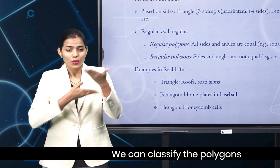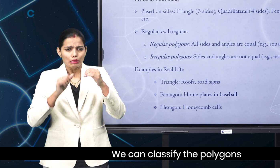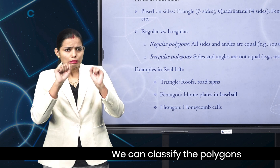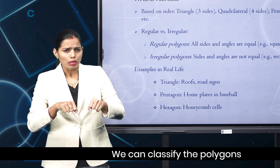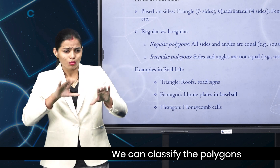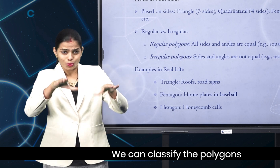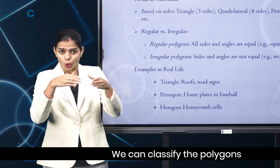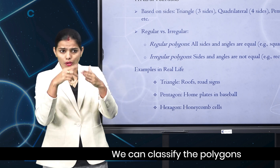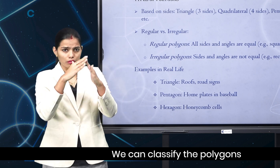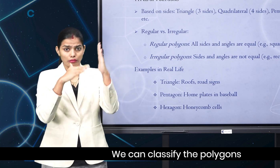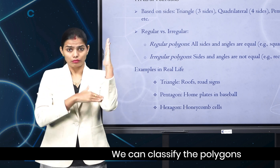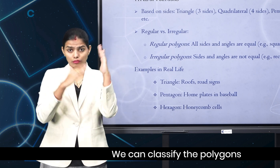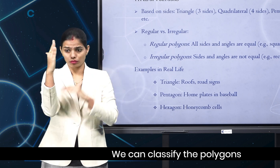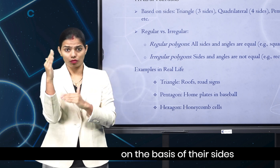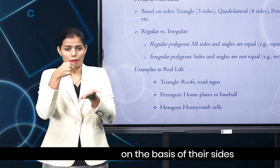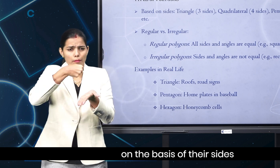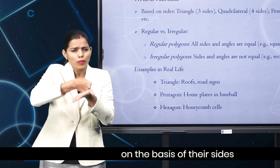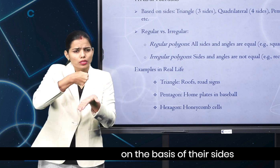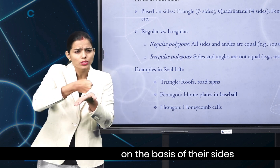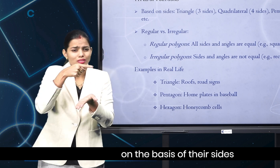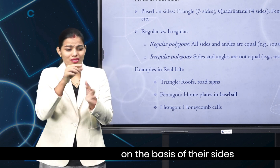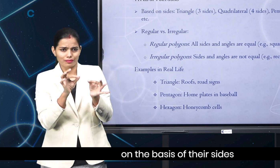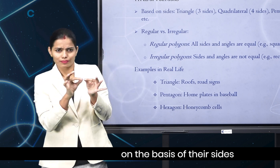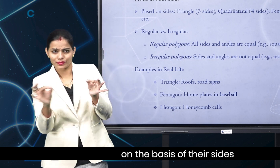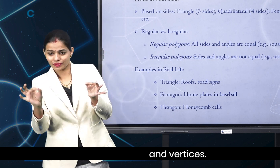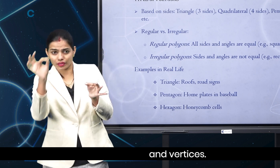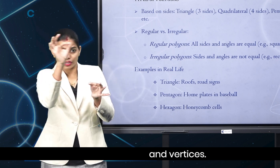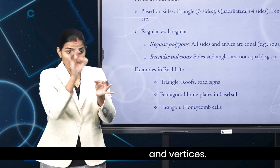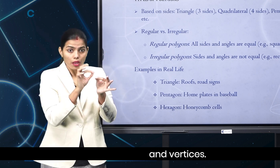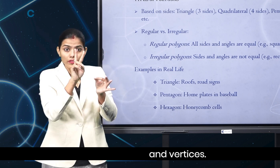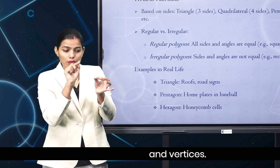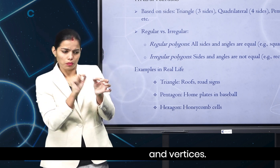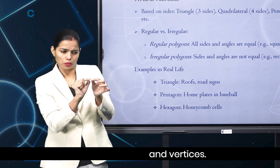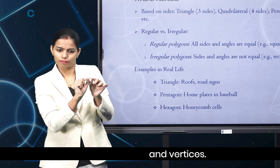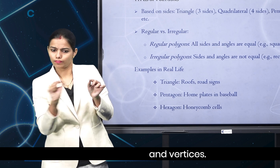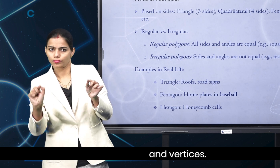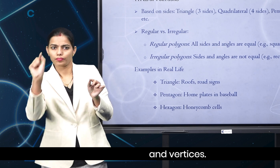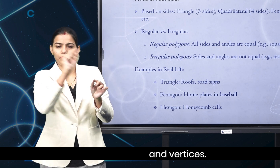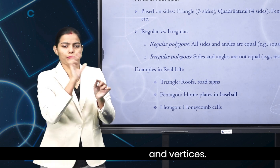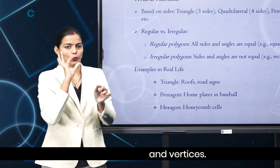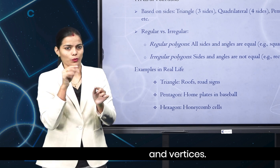We can classify the polygons on the basis of their sides and vertices.